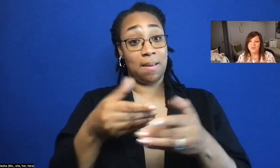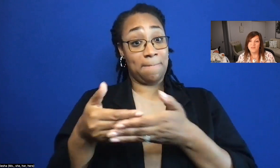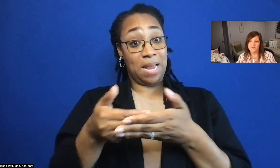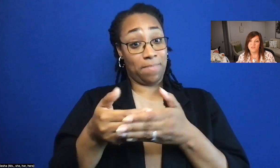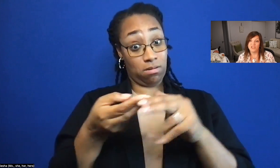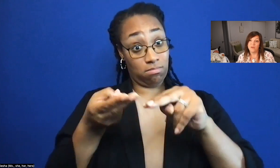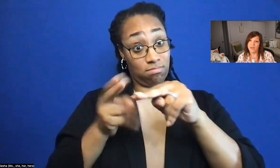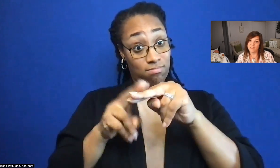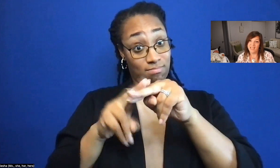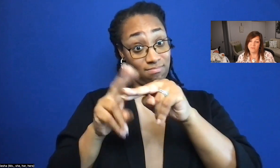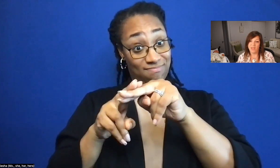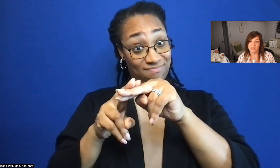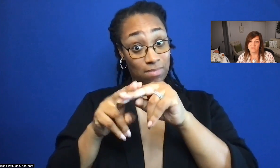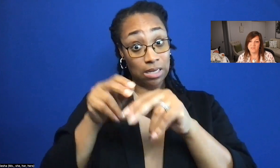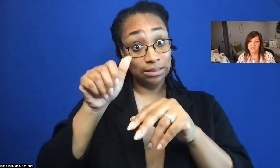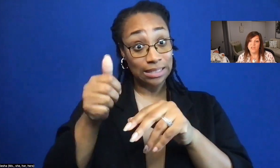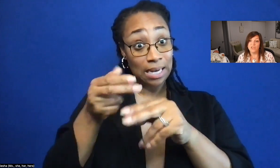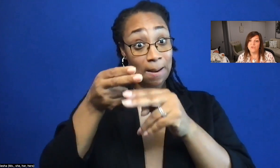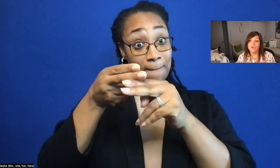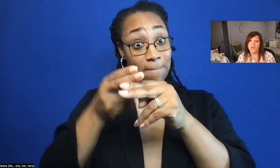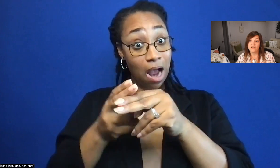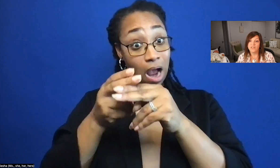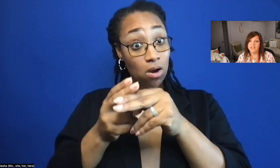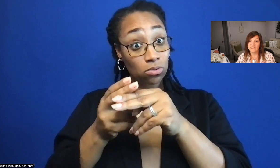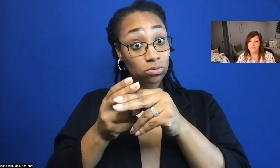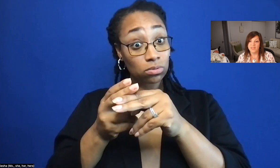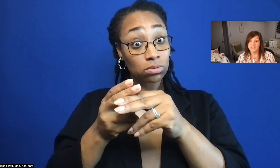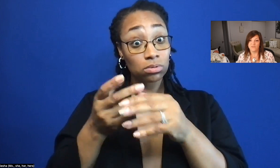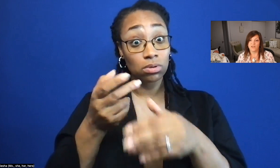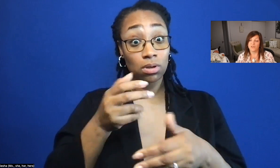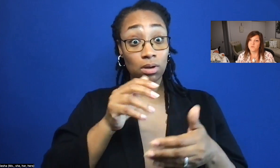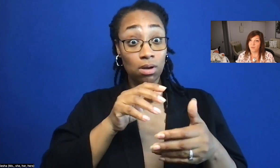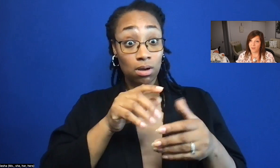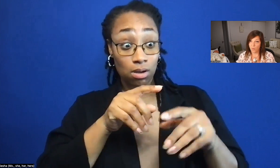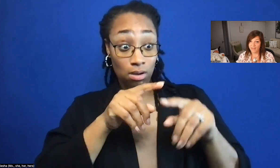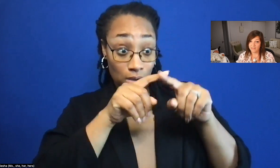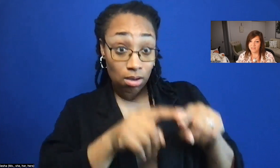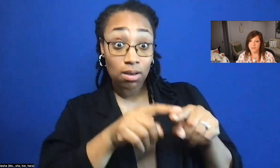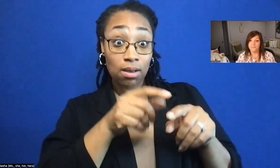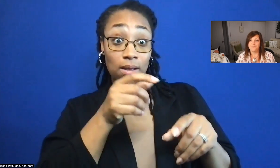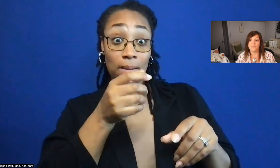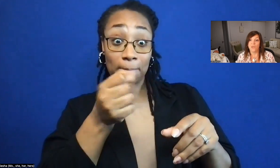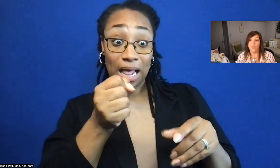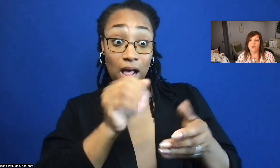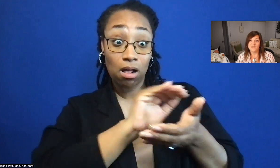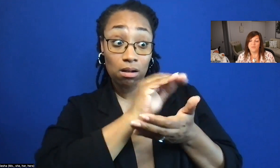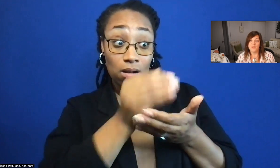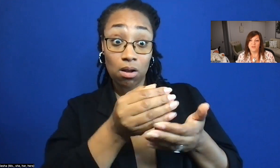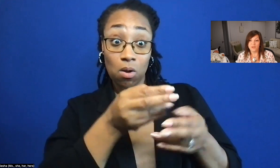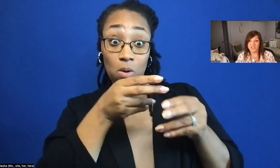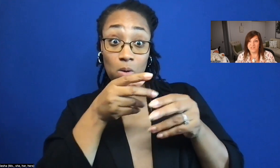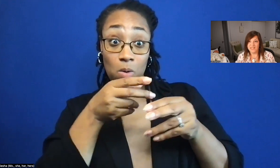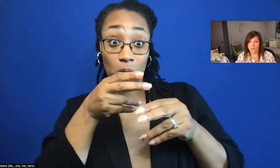Once babies reach about 10 pounds, you no longer need to base their volumes by weight. Once your